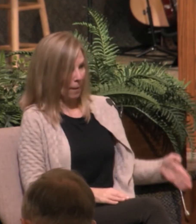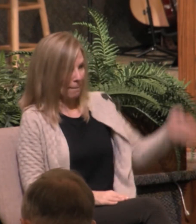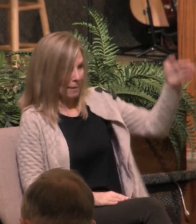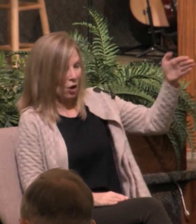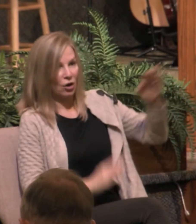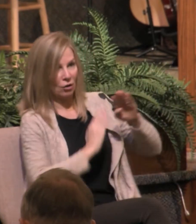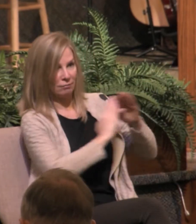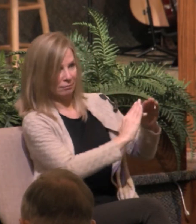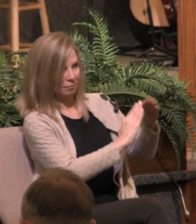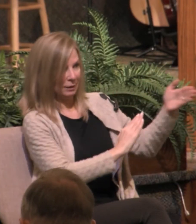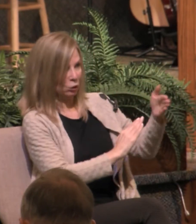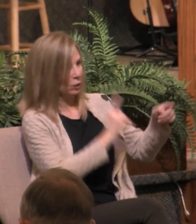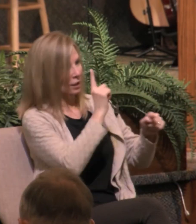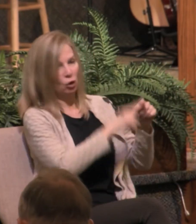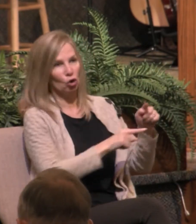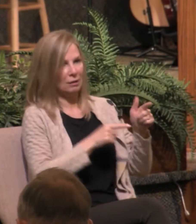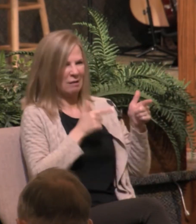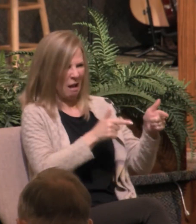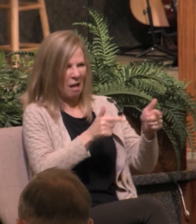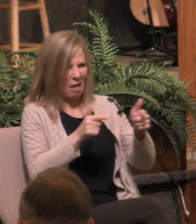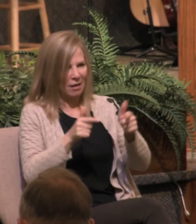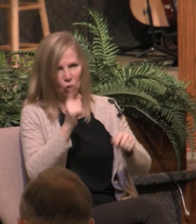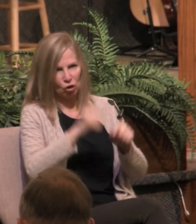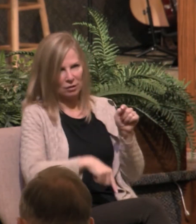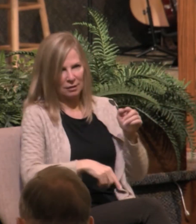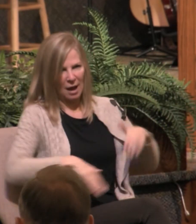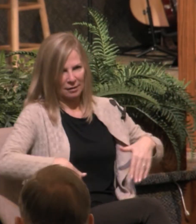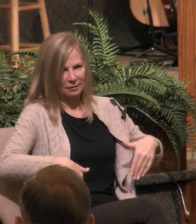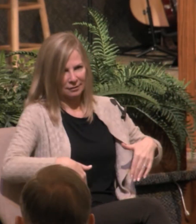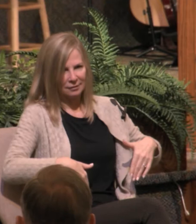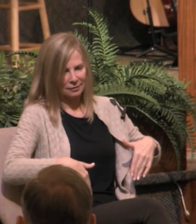Israelites and the Egyptians so they couldn't attack.